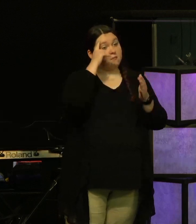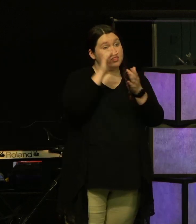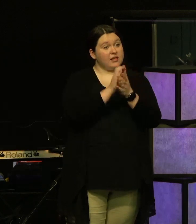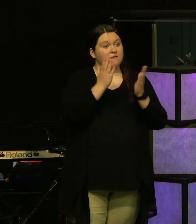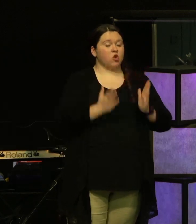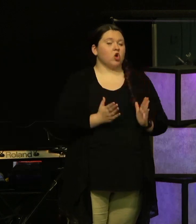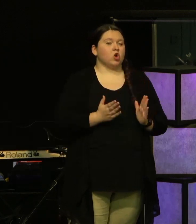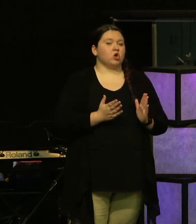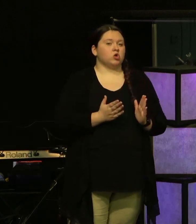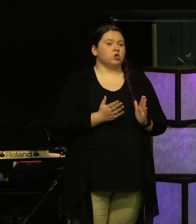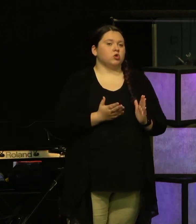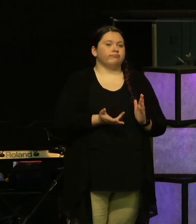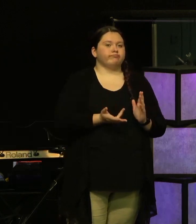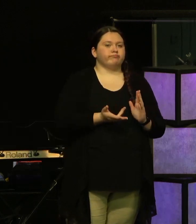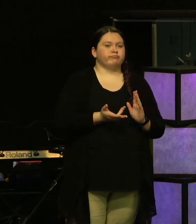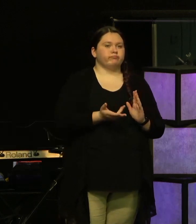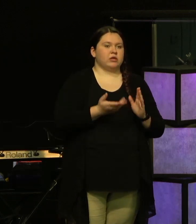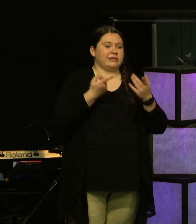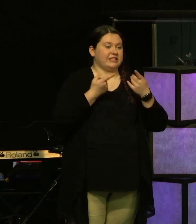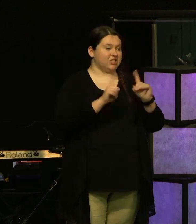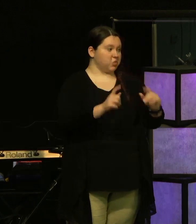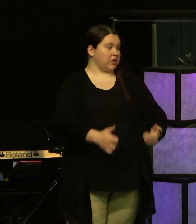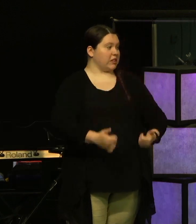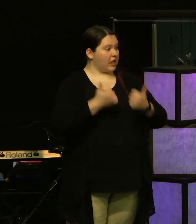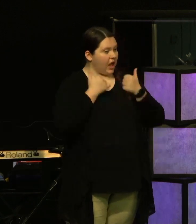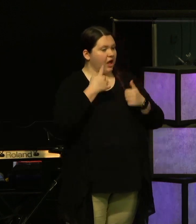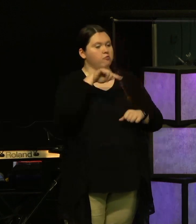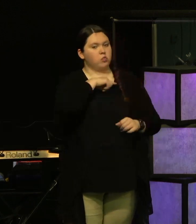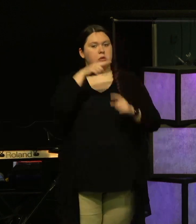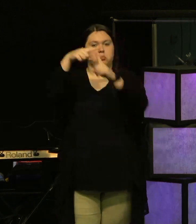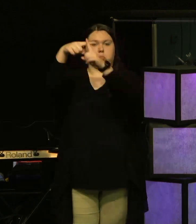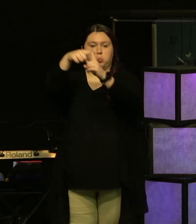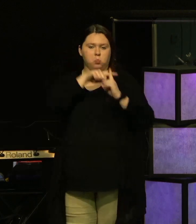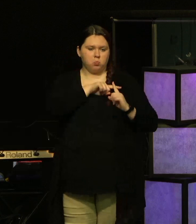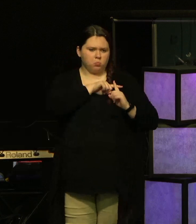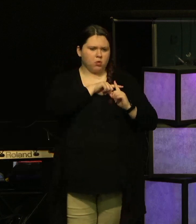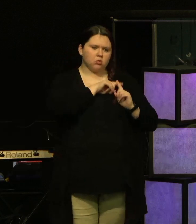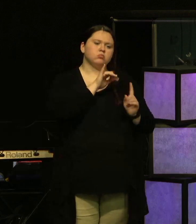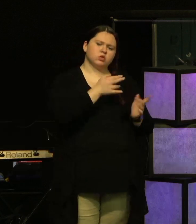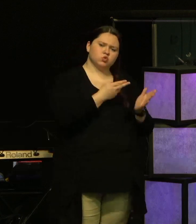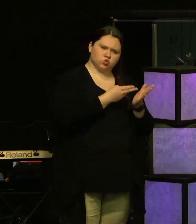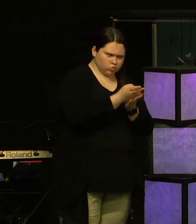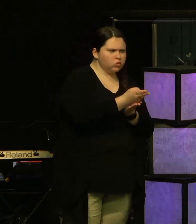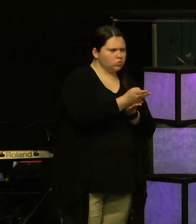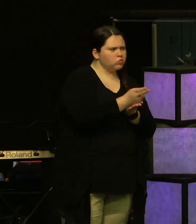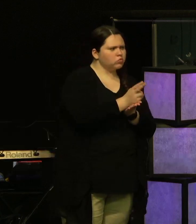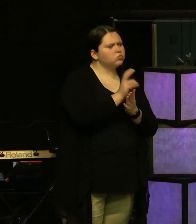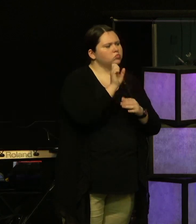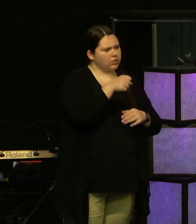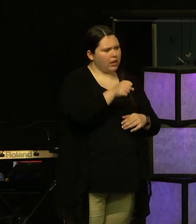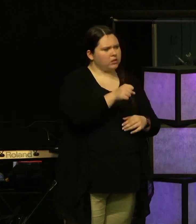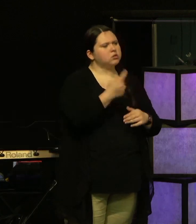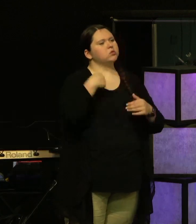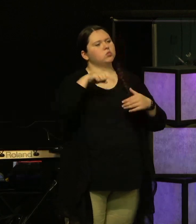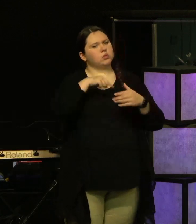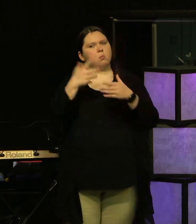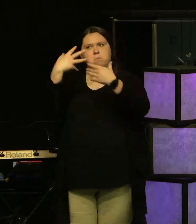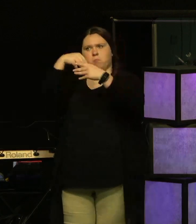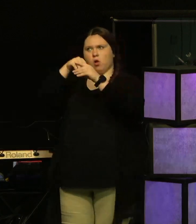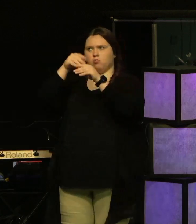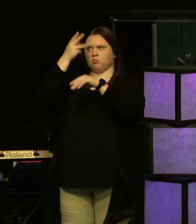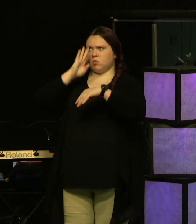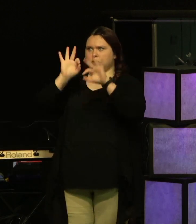life we accepted Jesus Christ as our Savior, and that's true. We are part of the family of God once we do